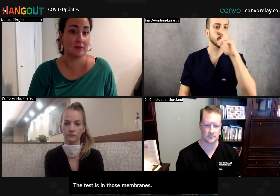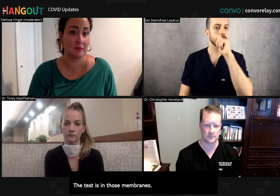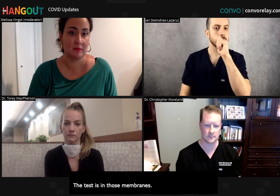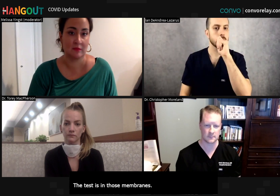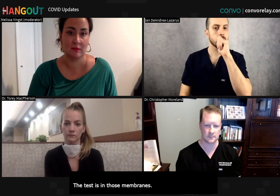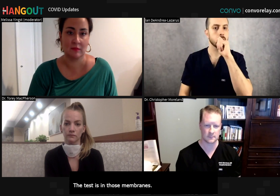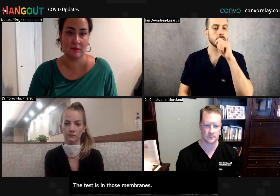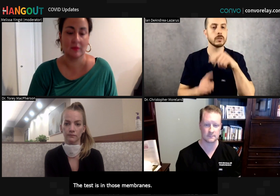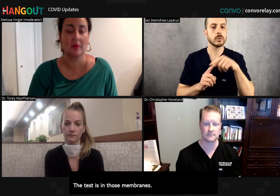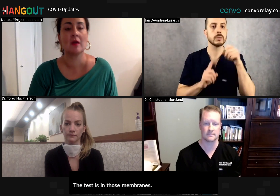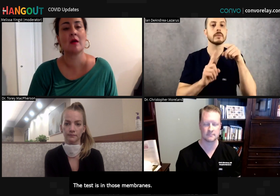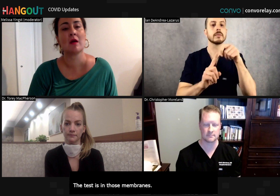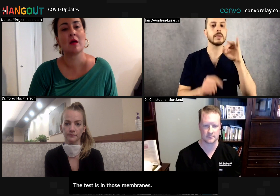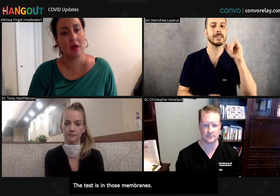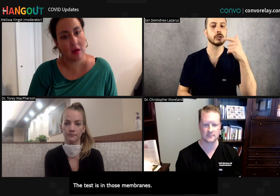get vaccinated,